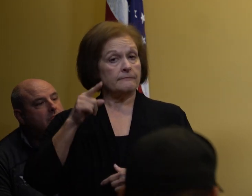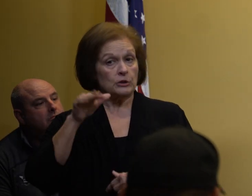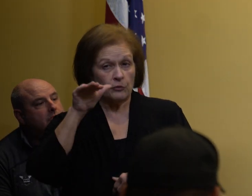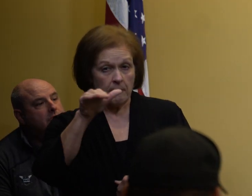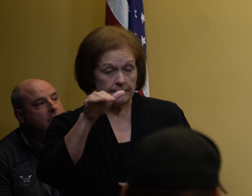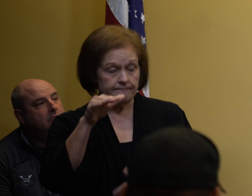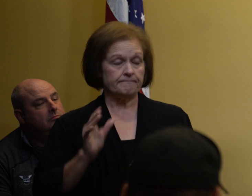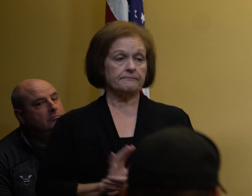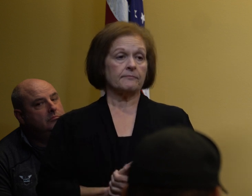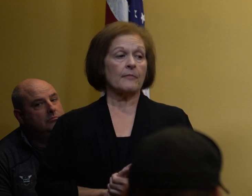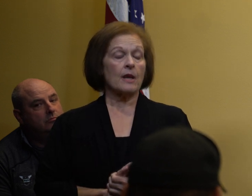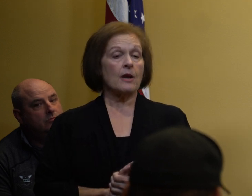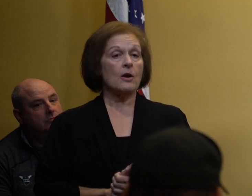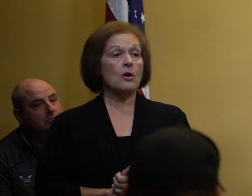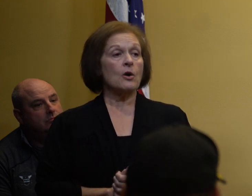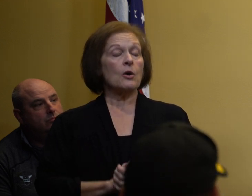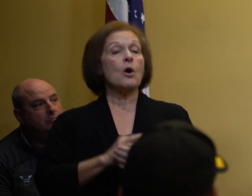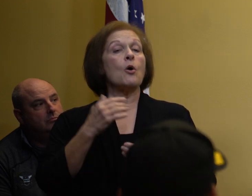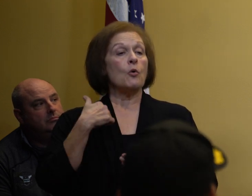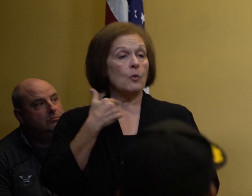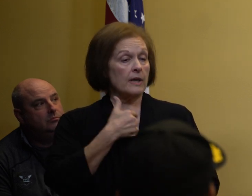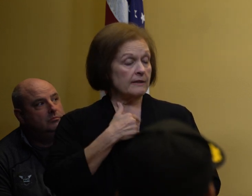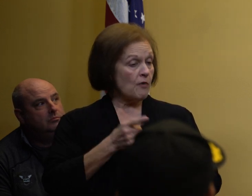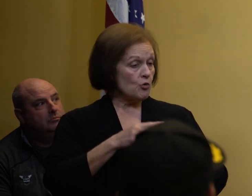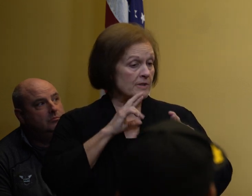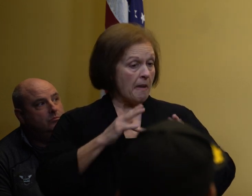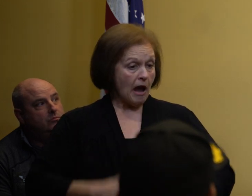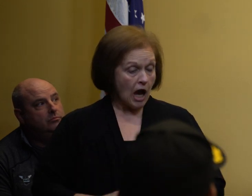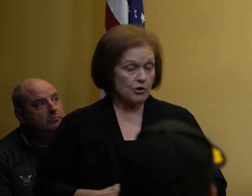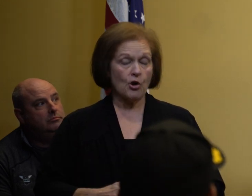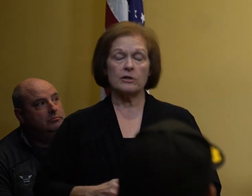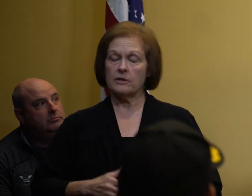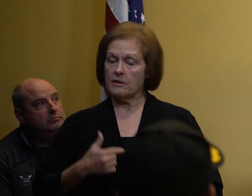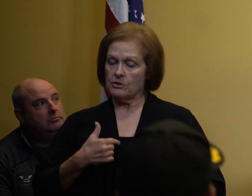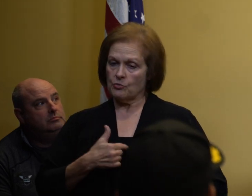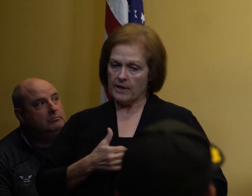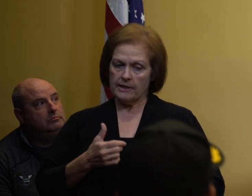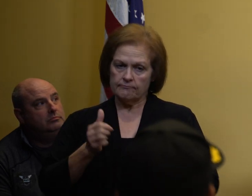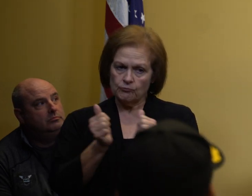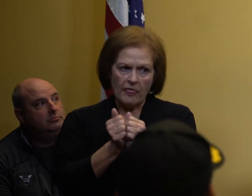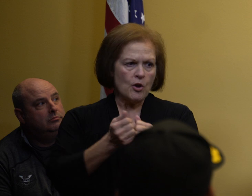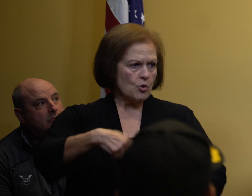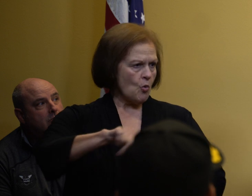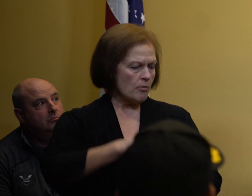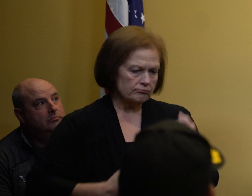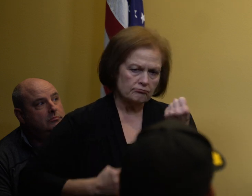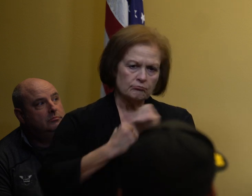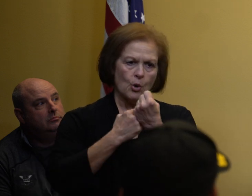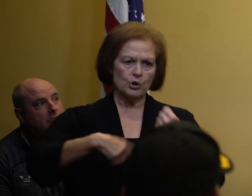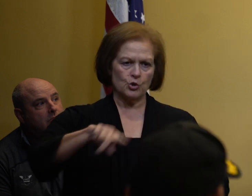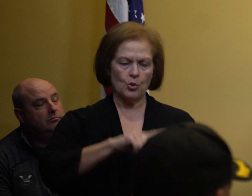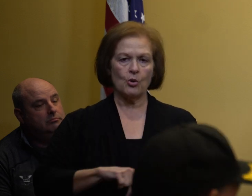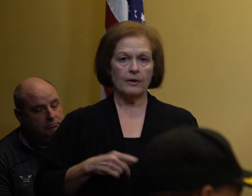first responders, we are just stronger with you and really nothing without you. And I say today, thinking about 9/11 as